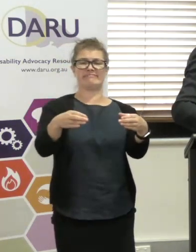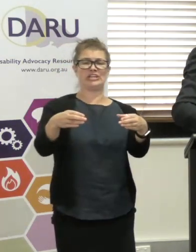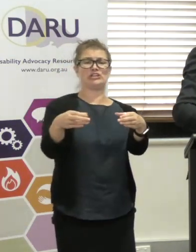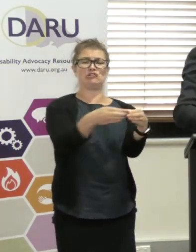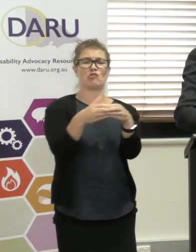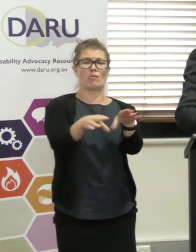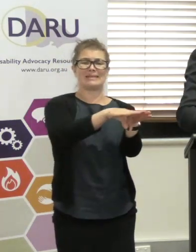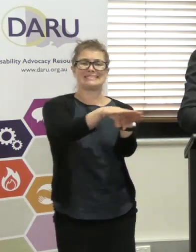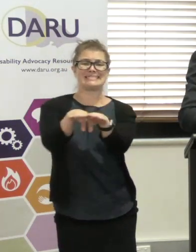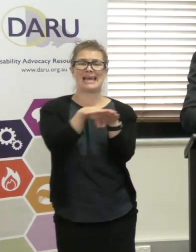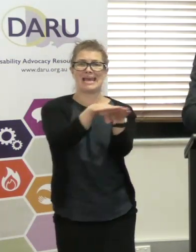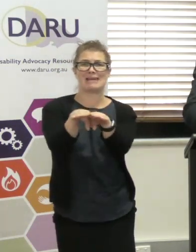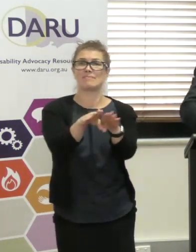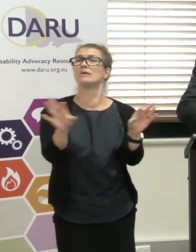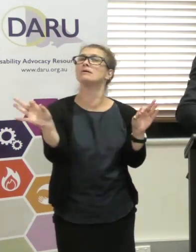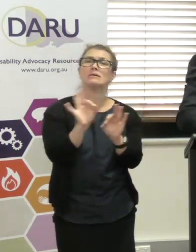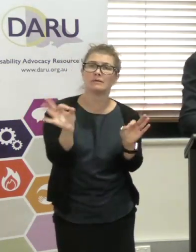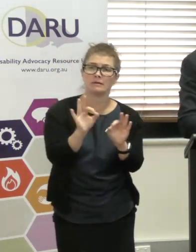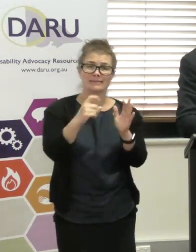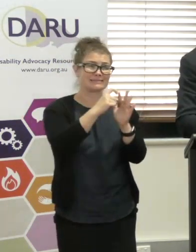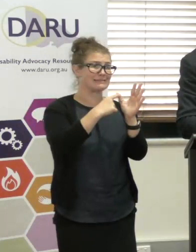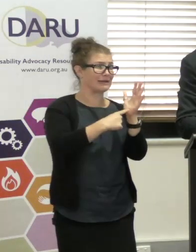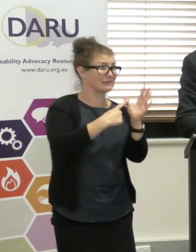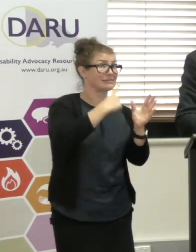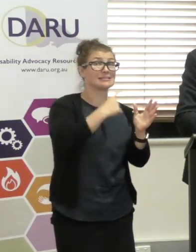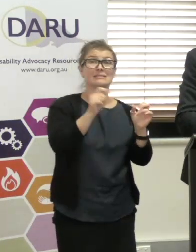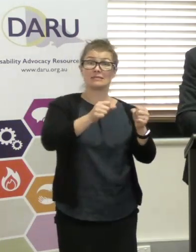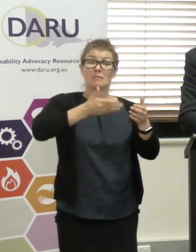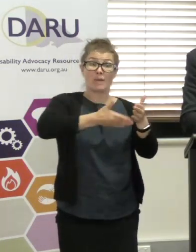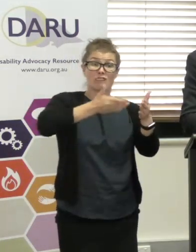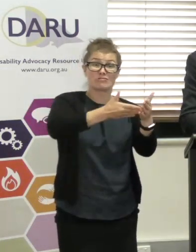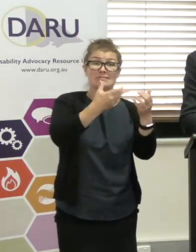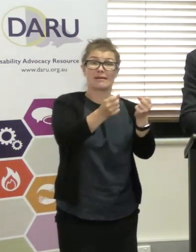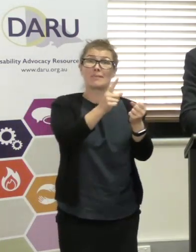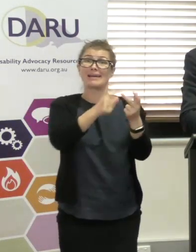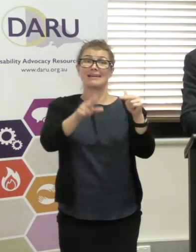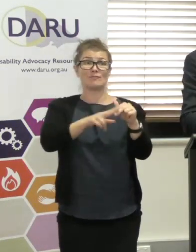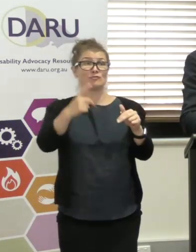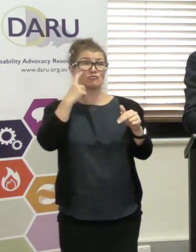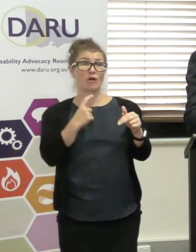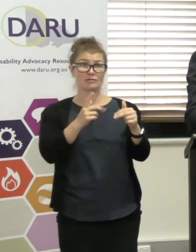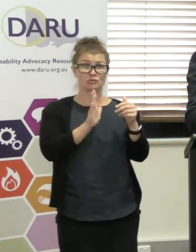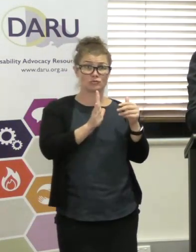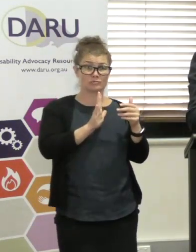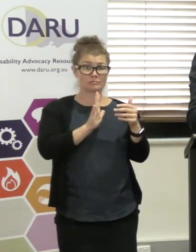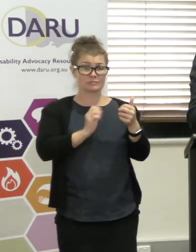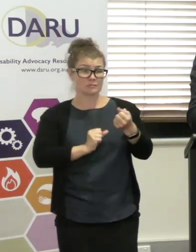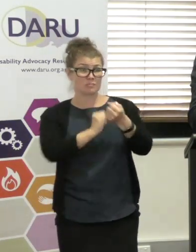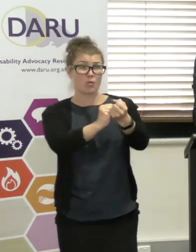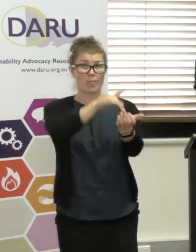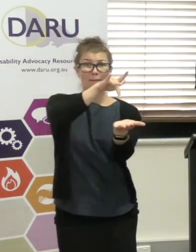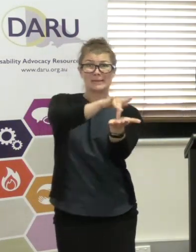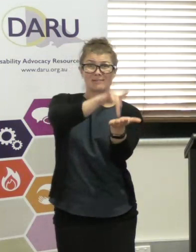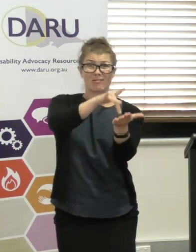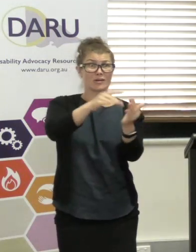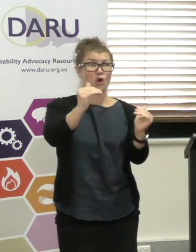data's saying that they all have barriers that if you pitch it at the midpoint, they won't get access to some of the things that you're trying